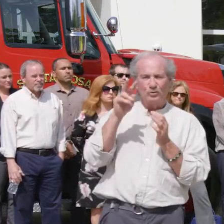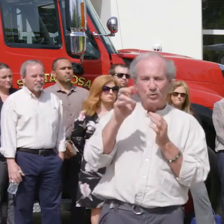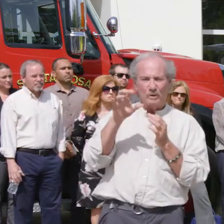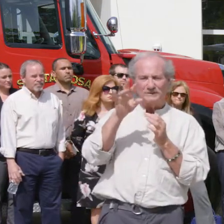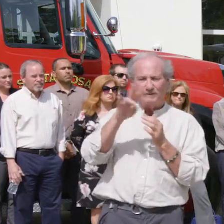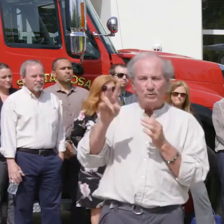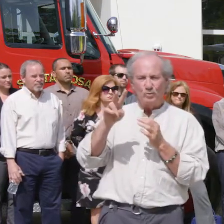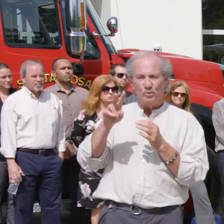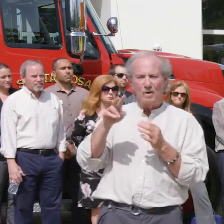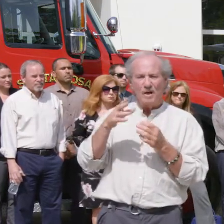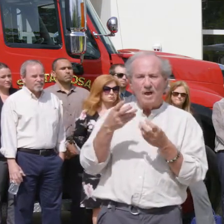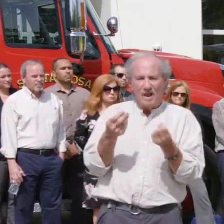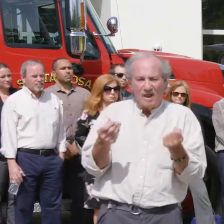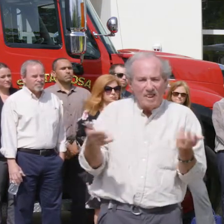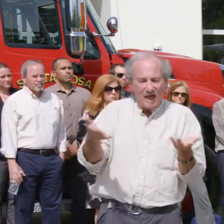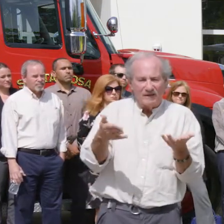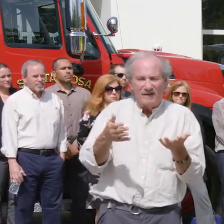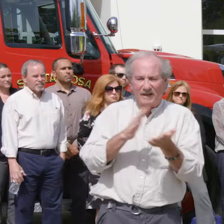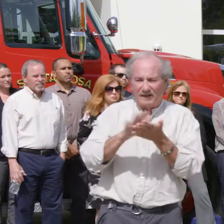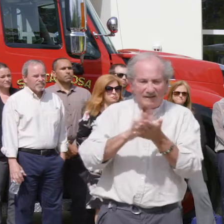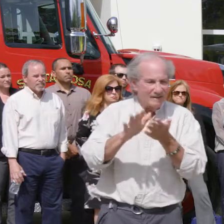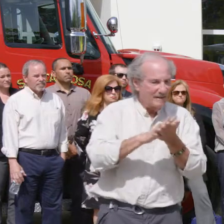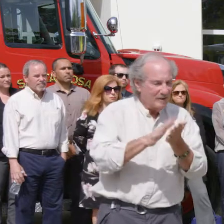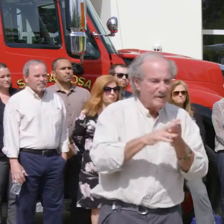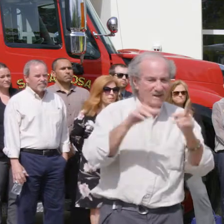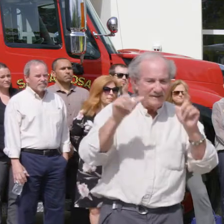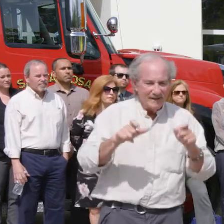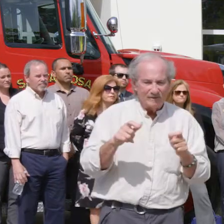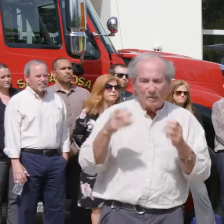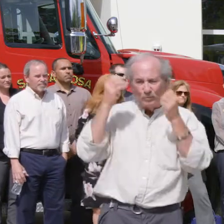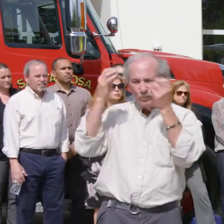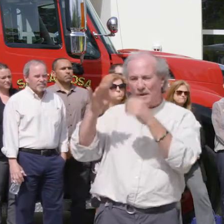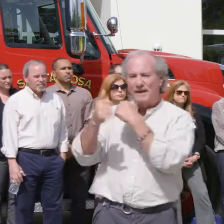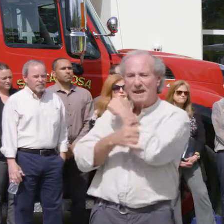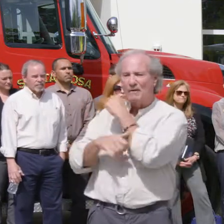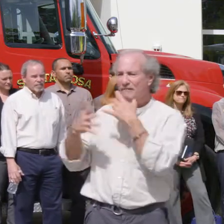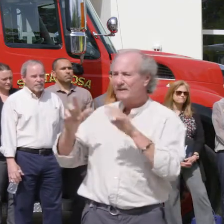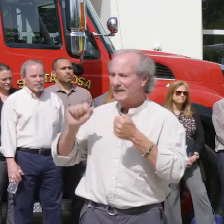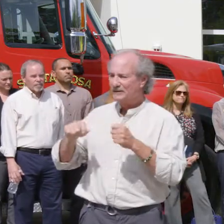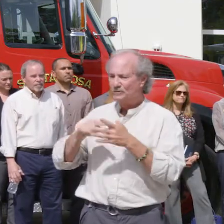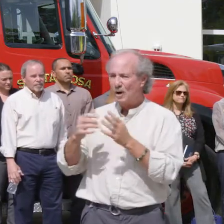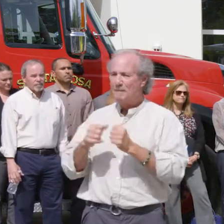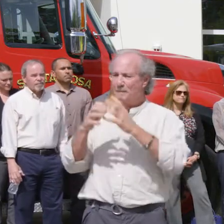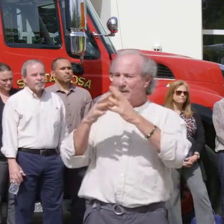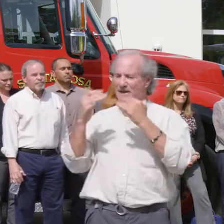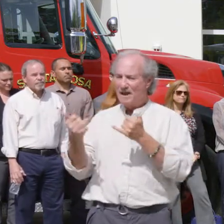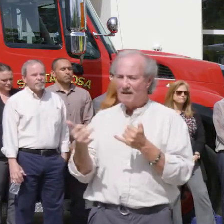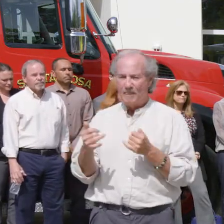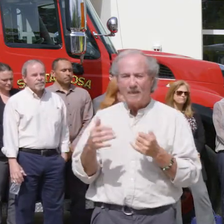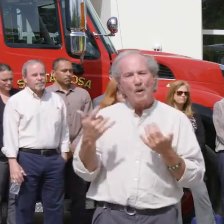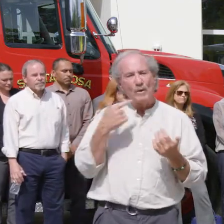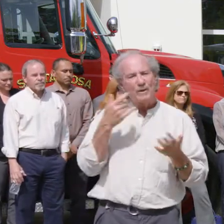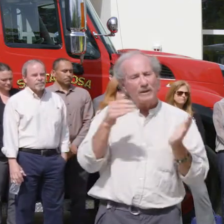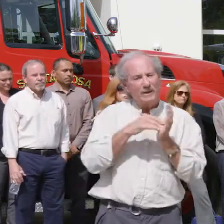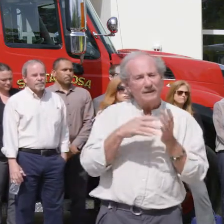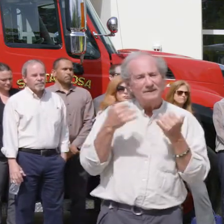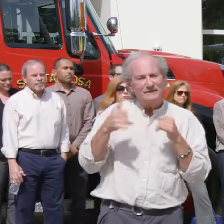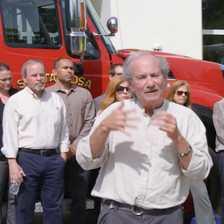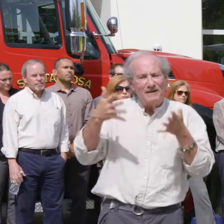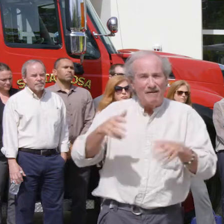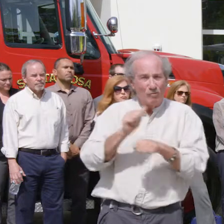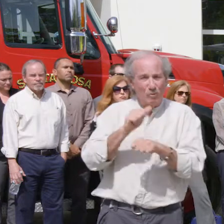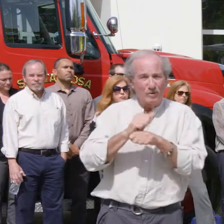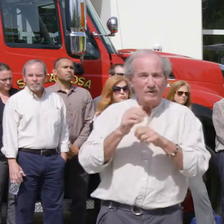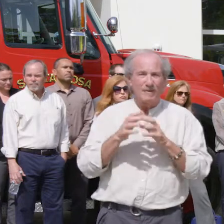4,272 of the parcels have been cleared, tested, and we've notified the county that they are ready for rebuilding. However, I do want to reiterate there's still work to be